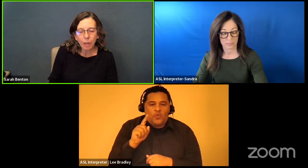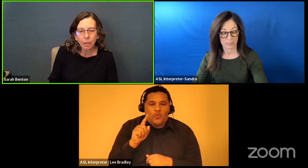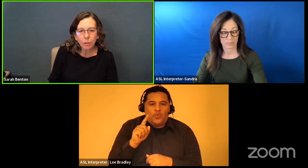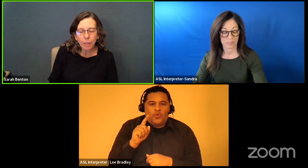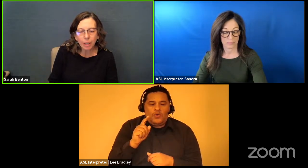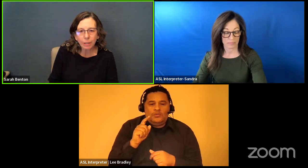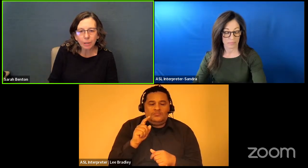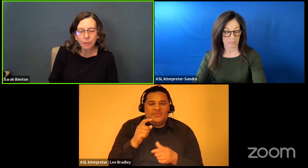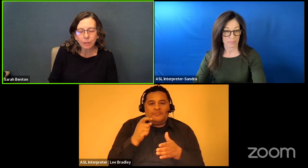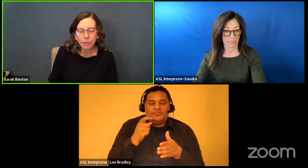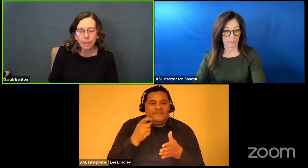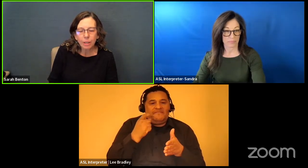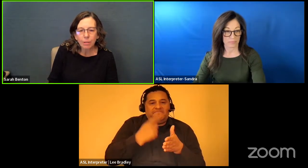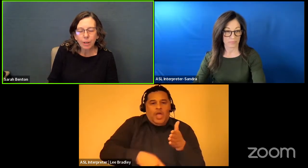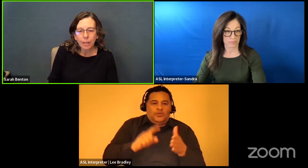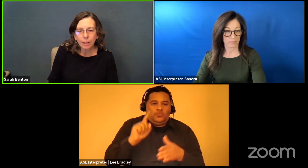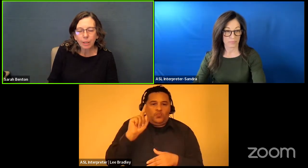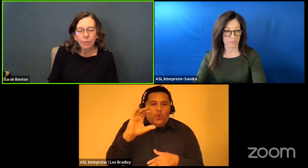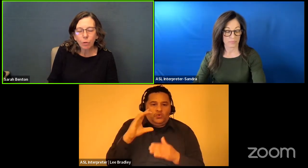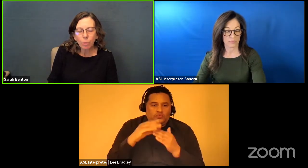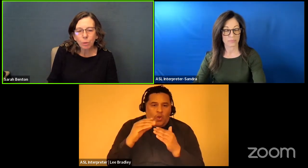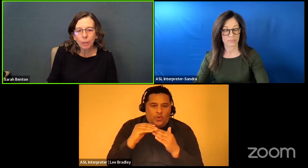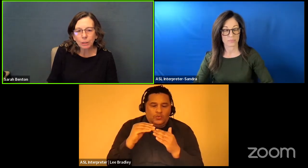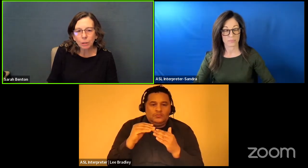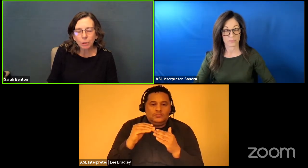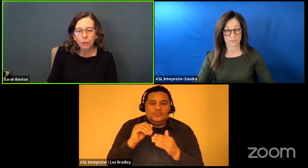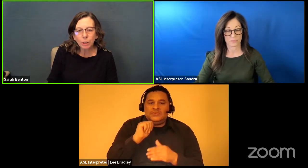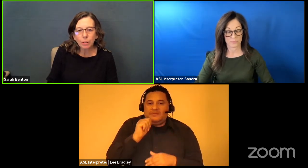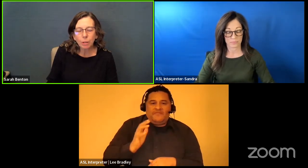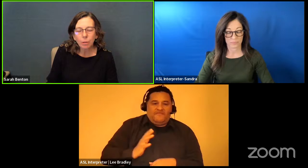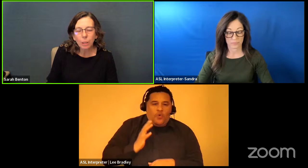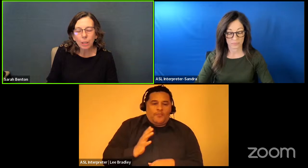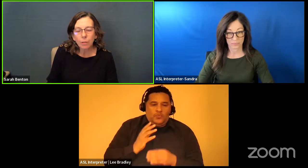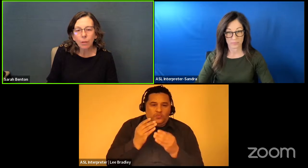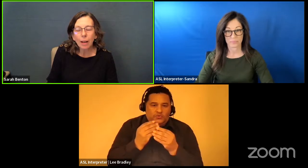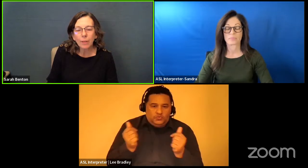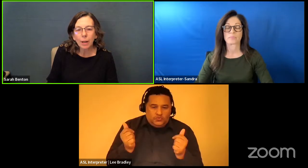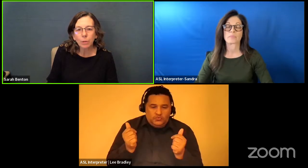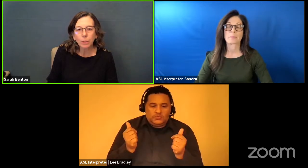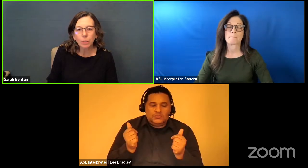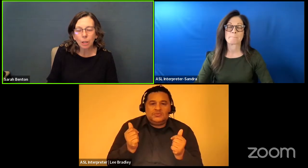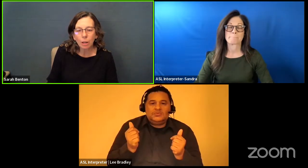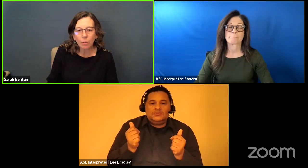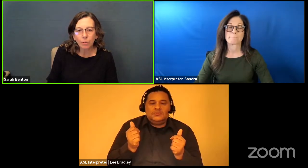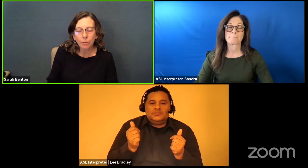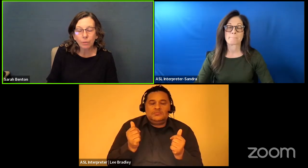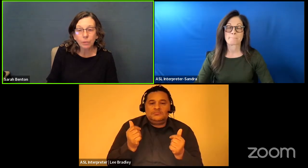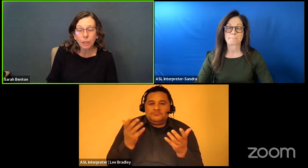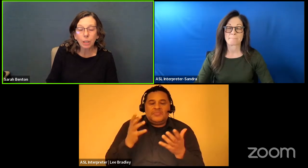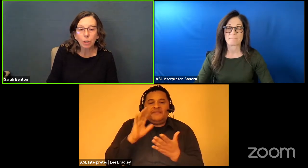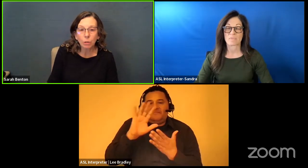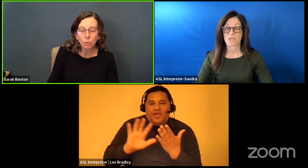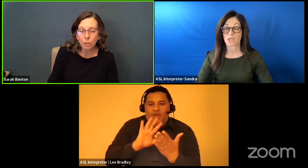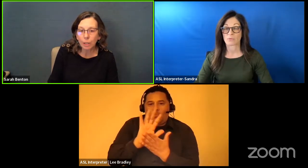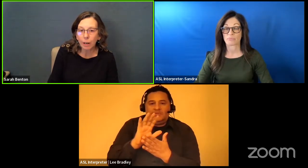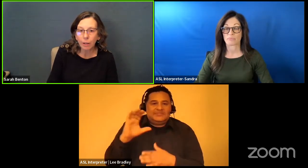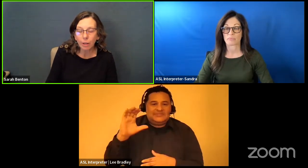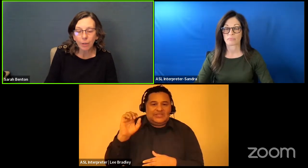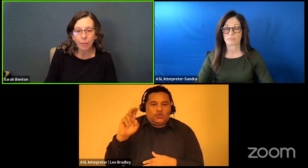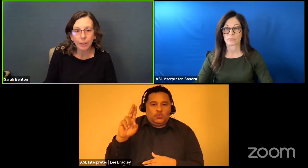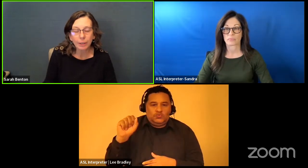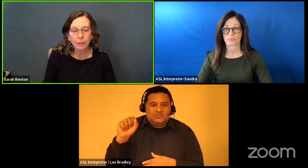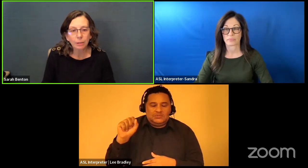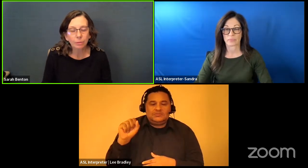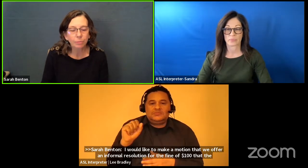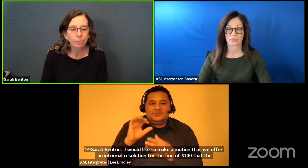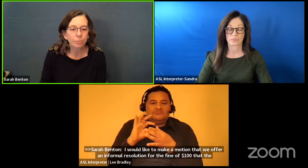of $100, that the informal resolution be 5 hours of CEUs in the area